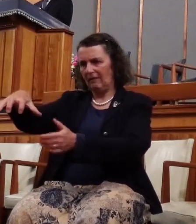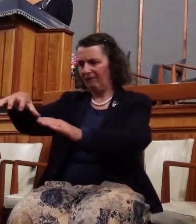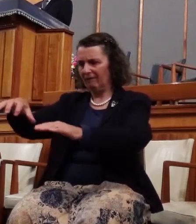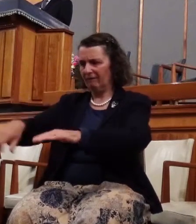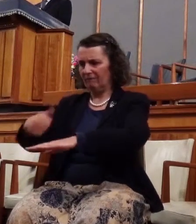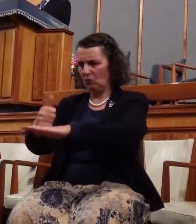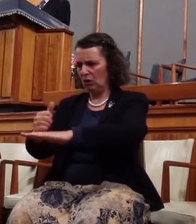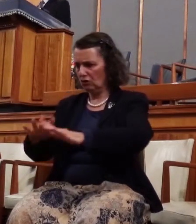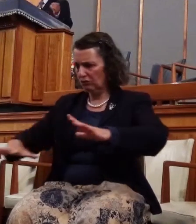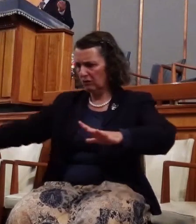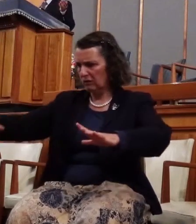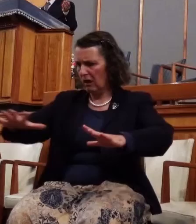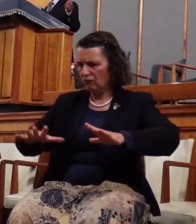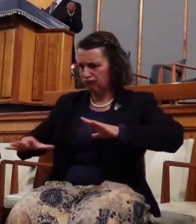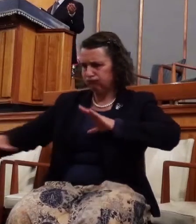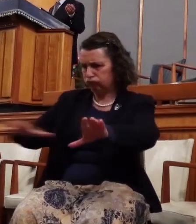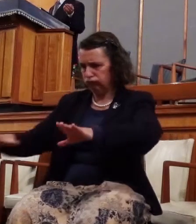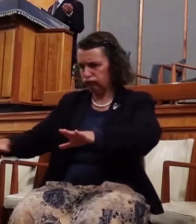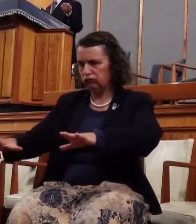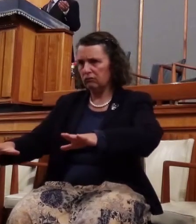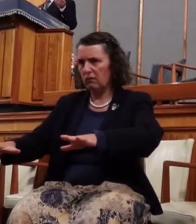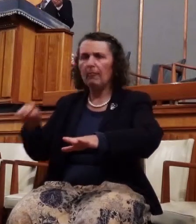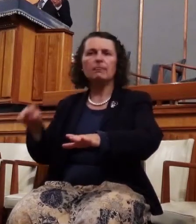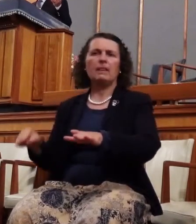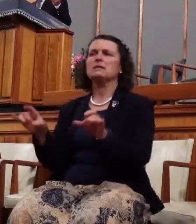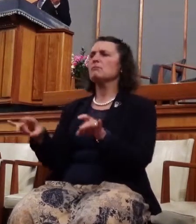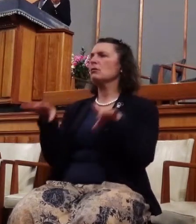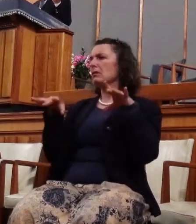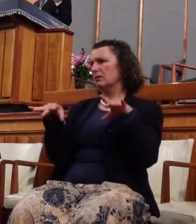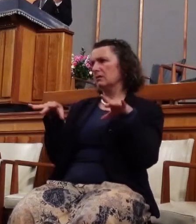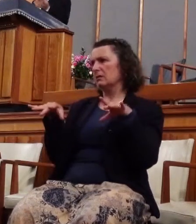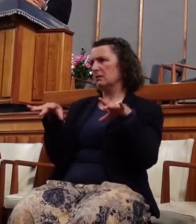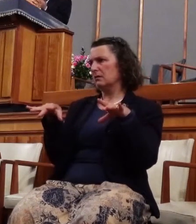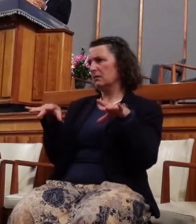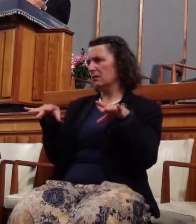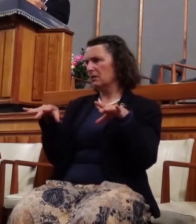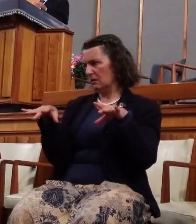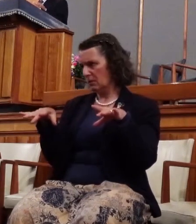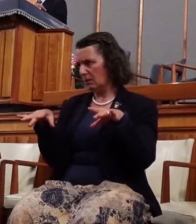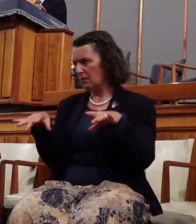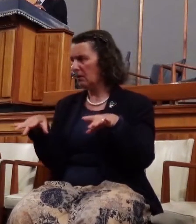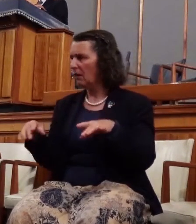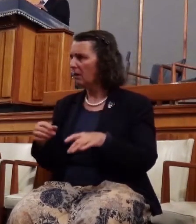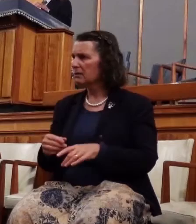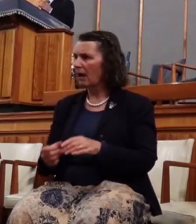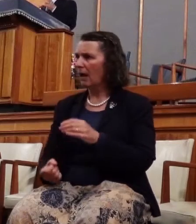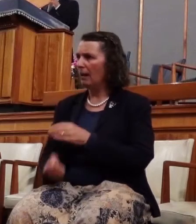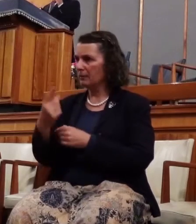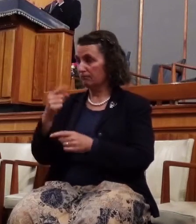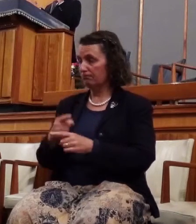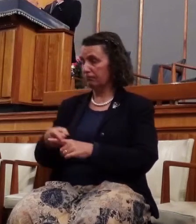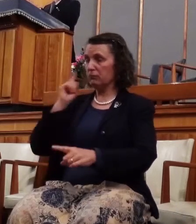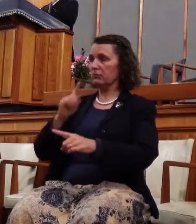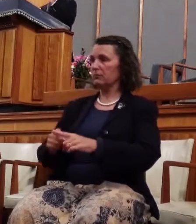shaken. This is another miracle, actually. There was a sudden earthquake, and we are told